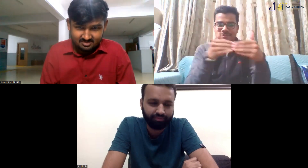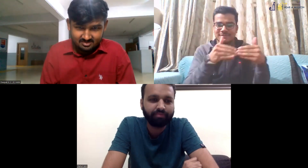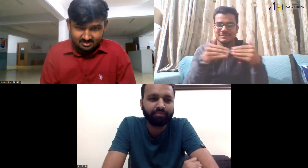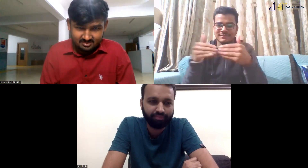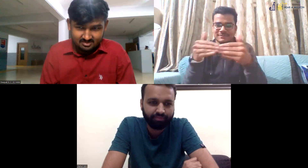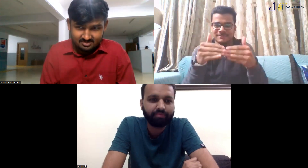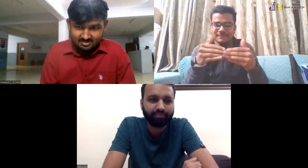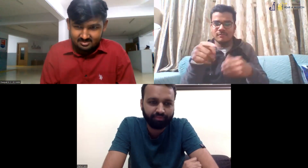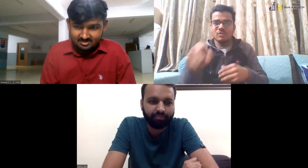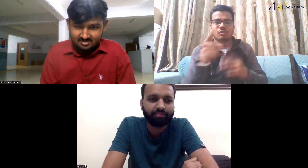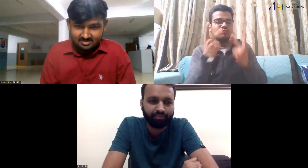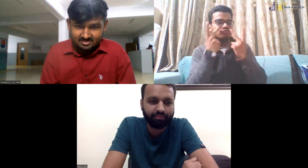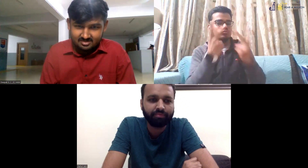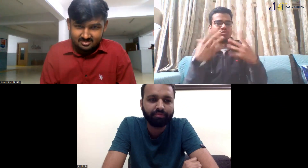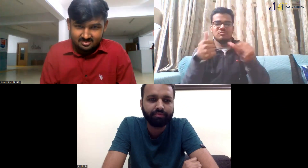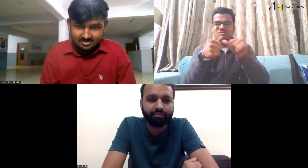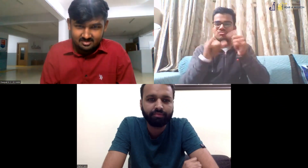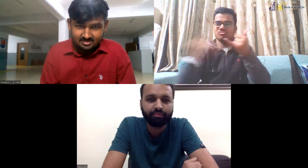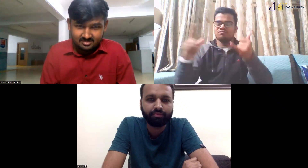to Calicut University,